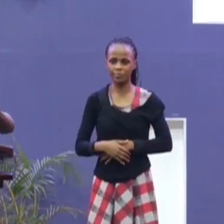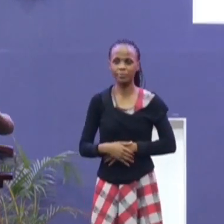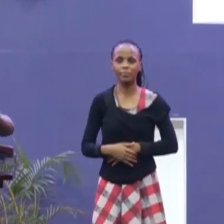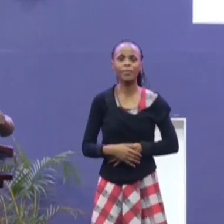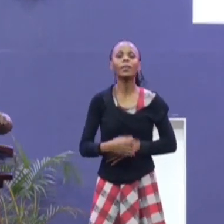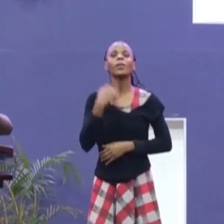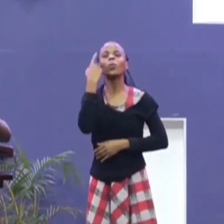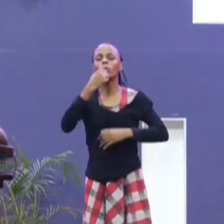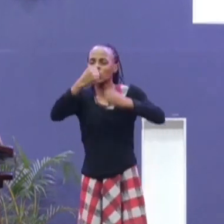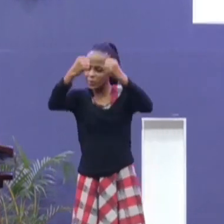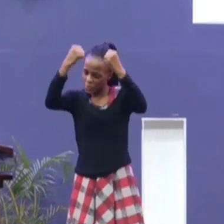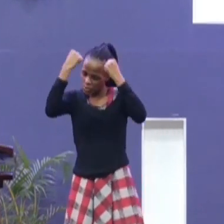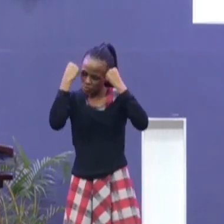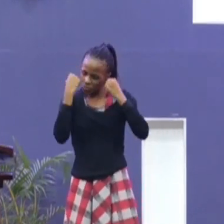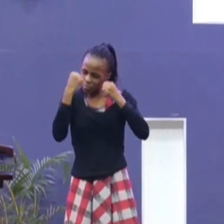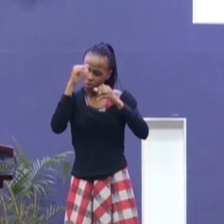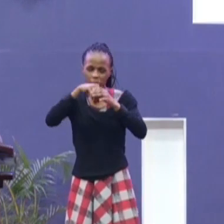who's strong in faith,